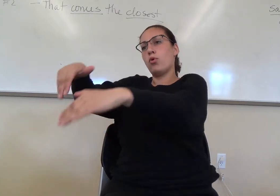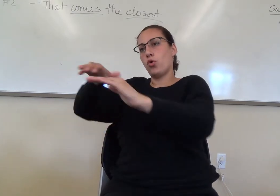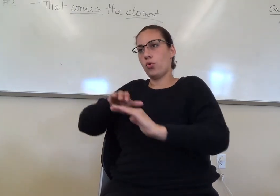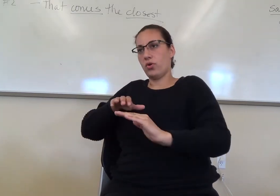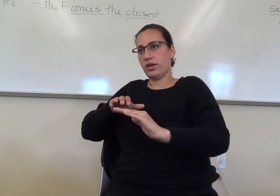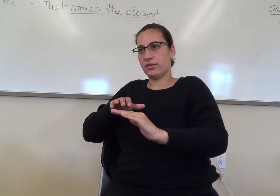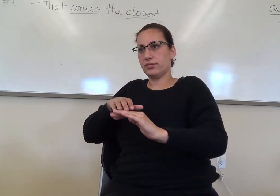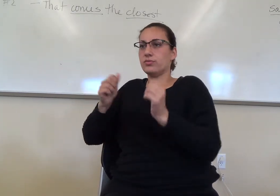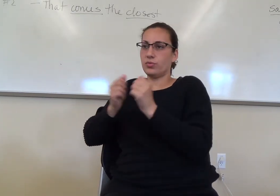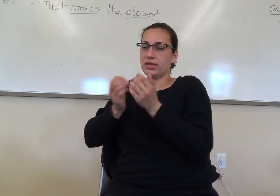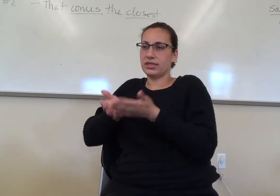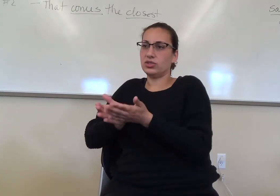To be buried.